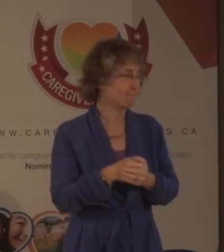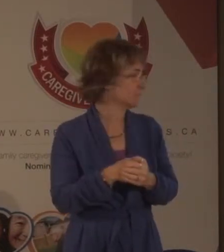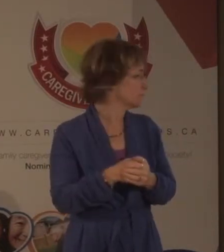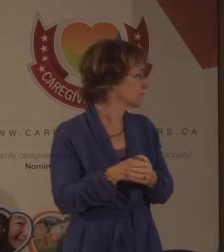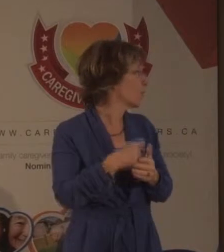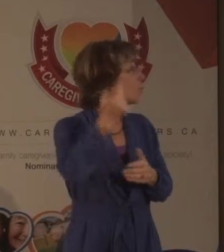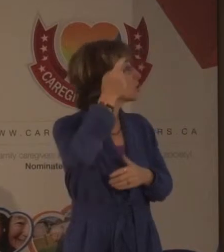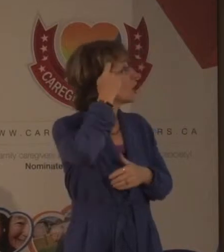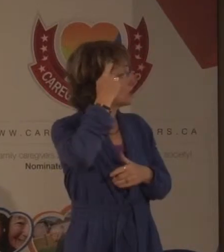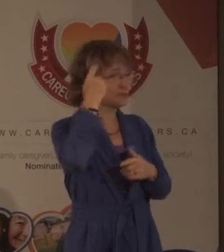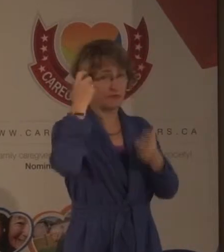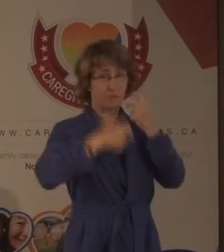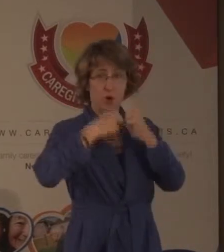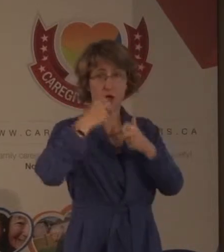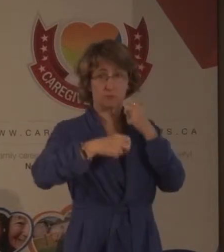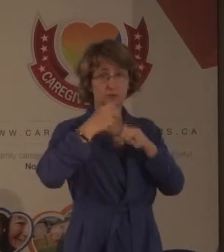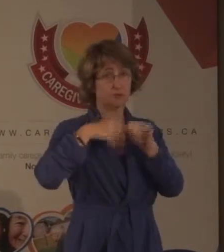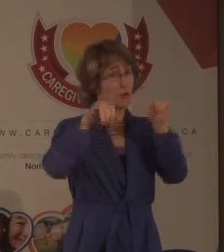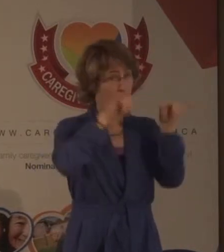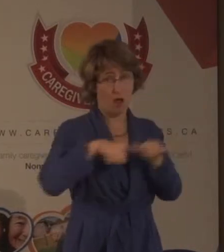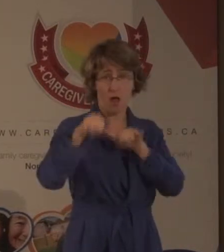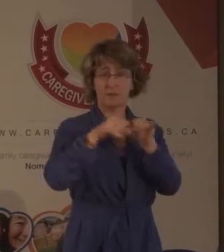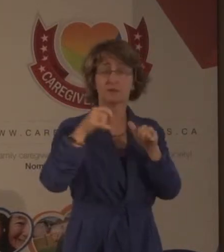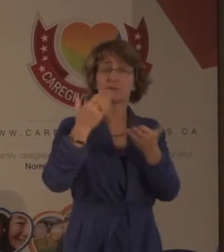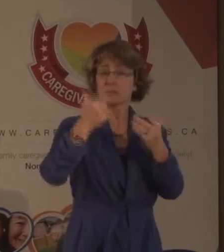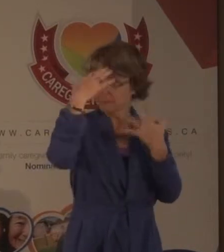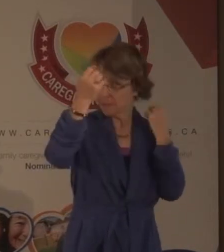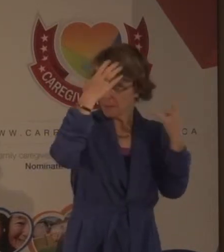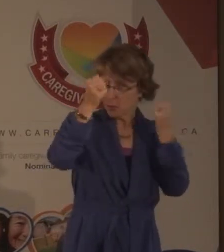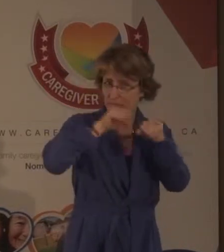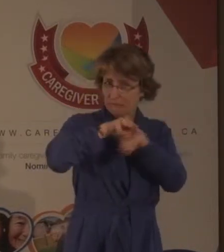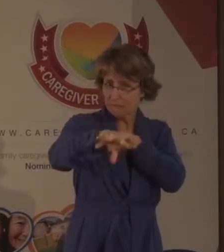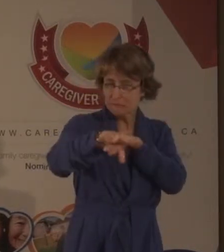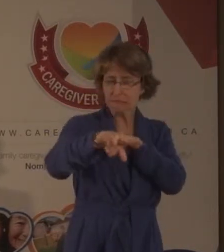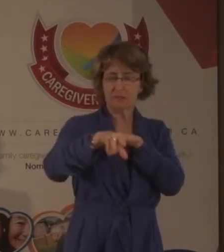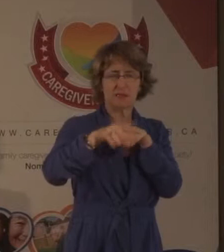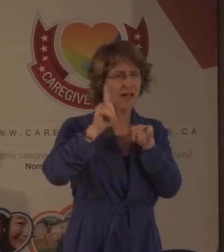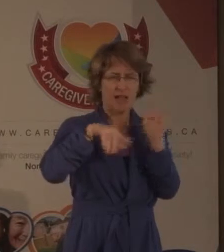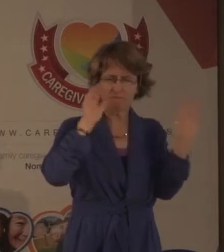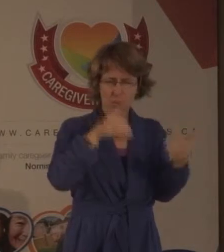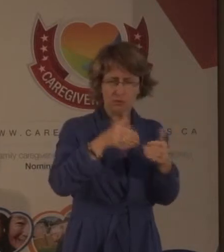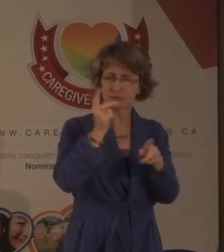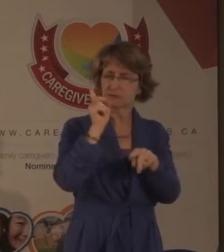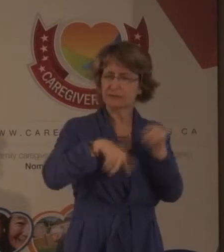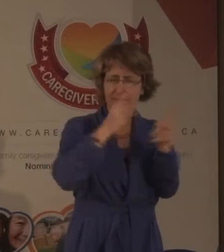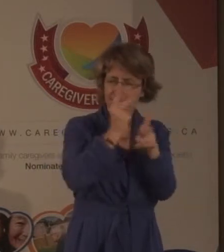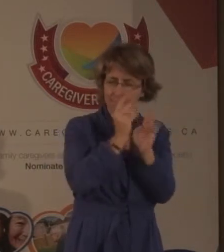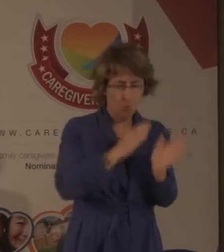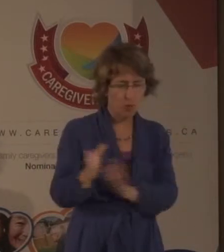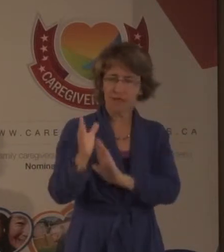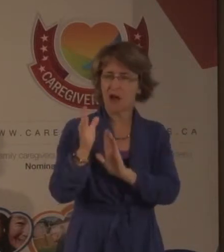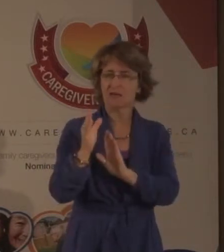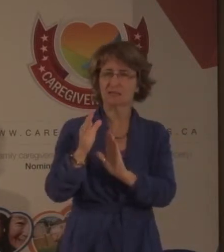Cognitive problems are common and may include decreased memory, difficulty focusing, keeping organized,